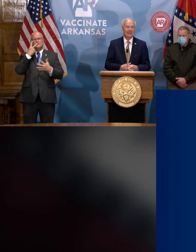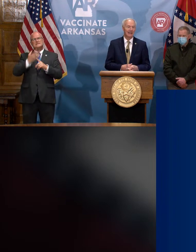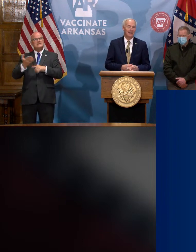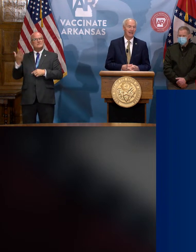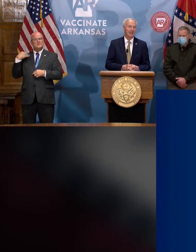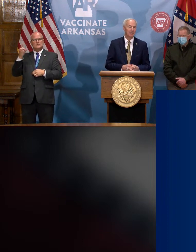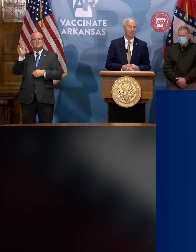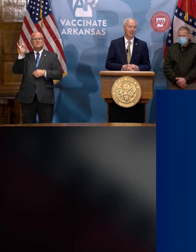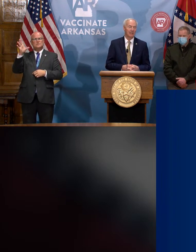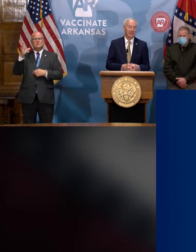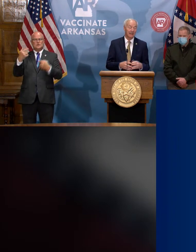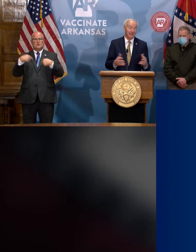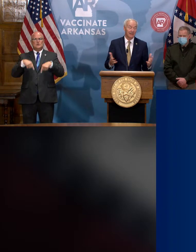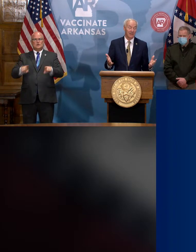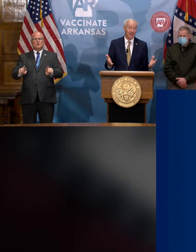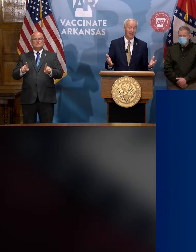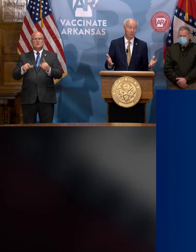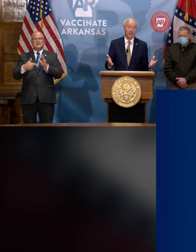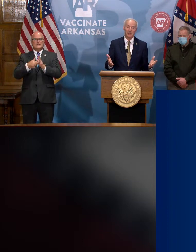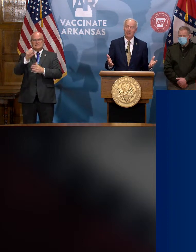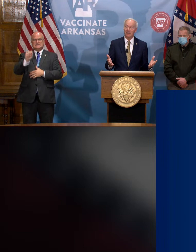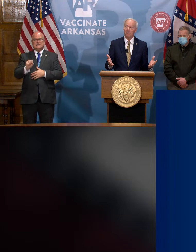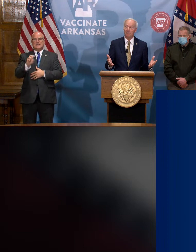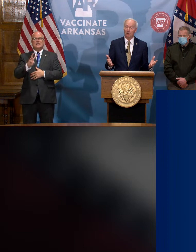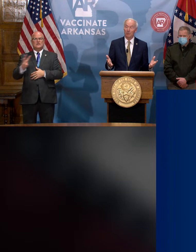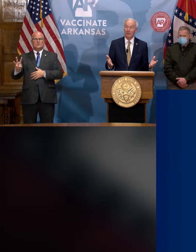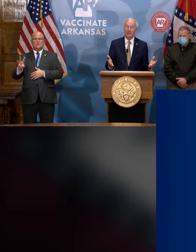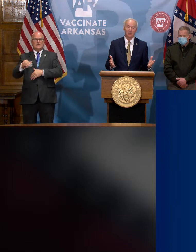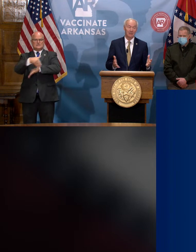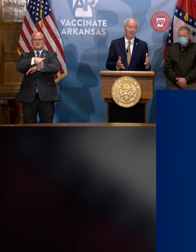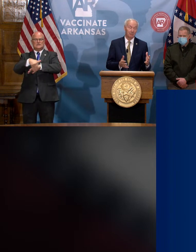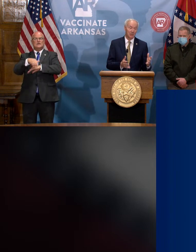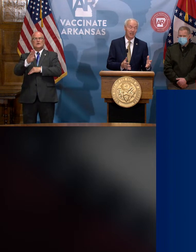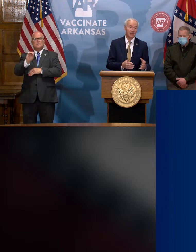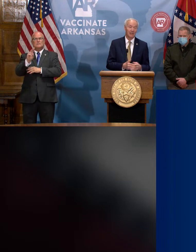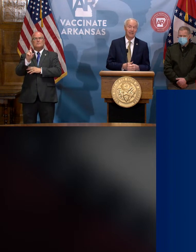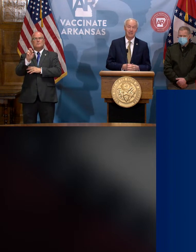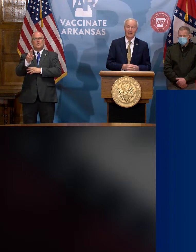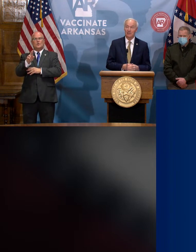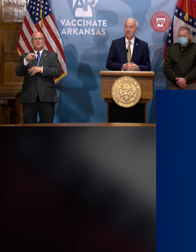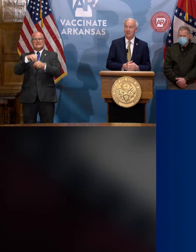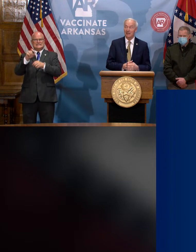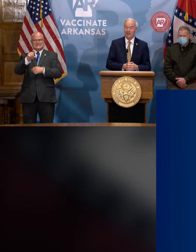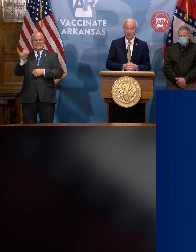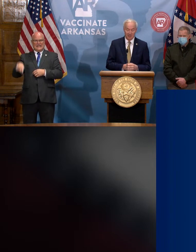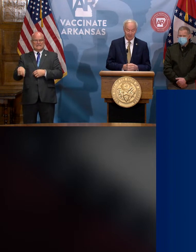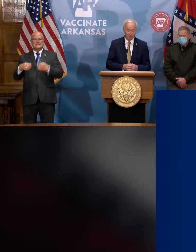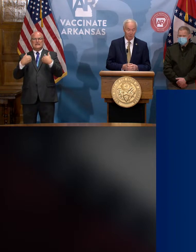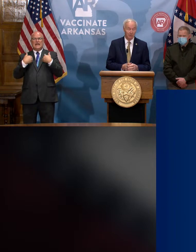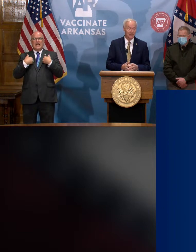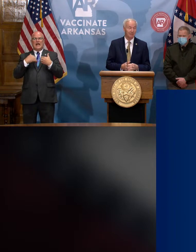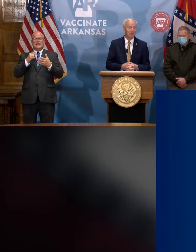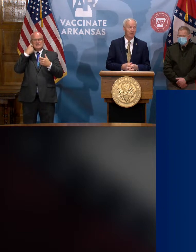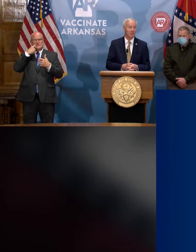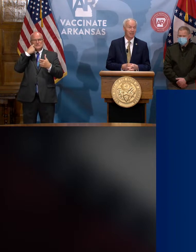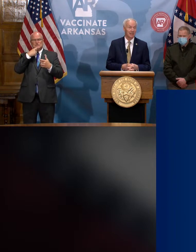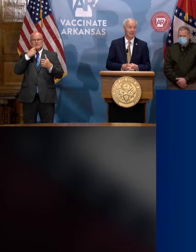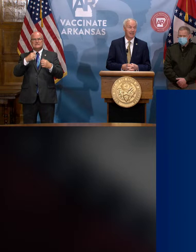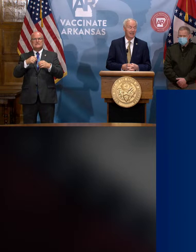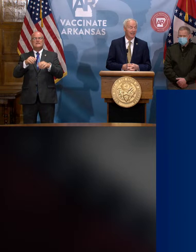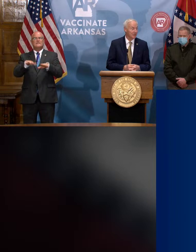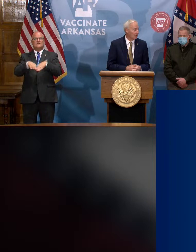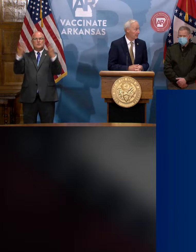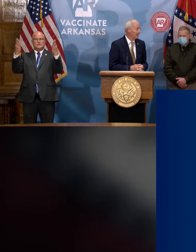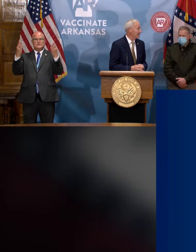before in the southwest border region, particularly in Texas, that has the most recent